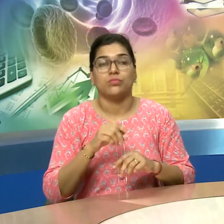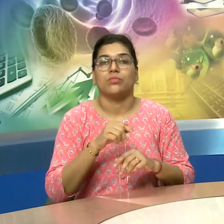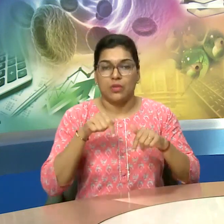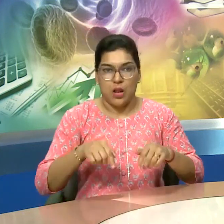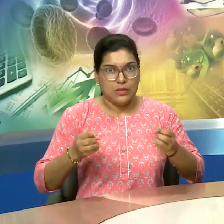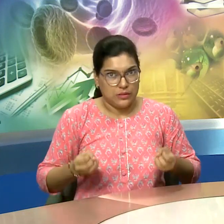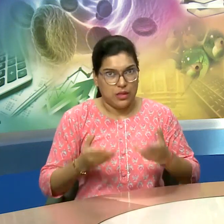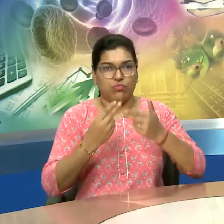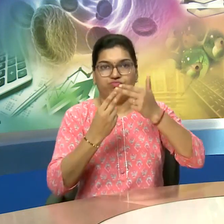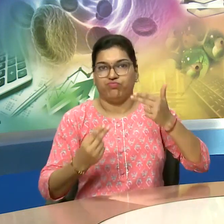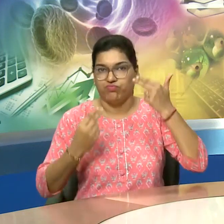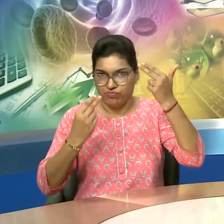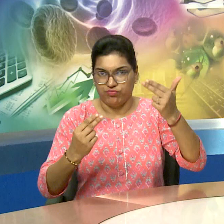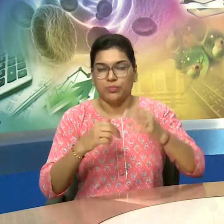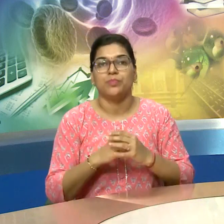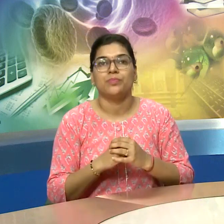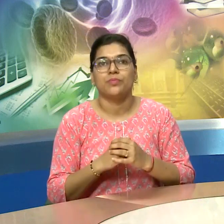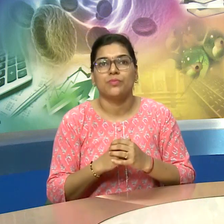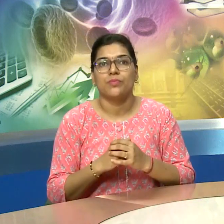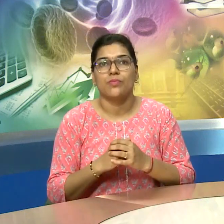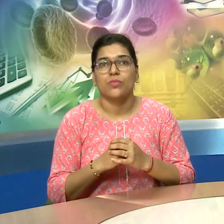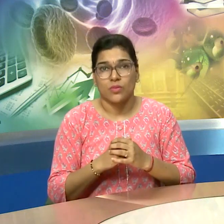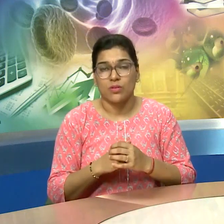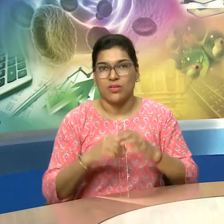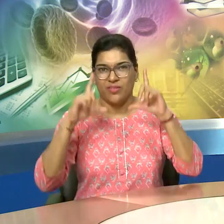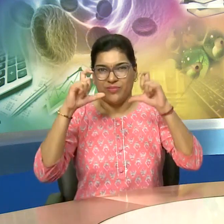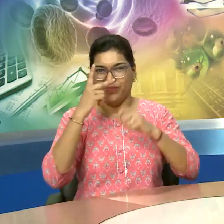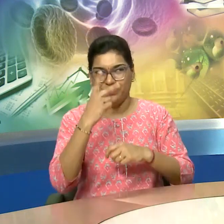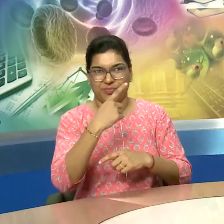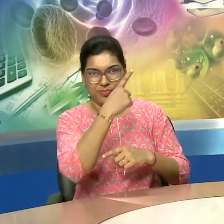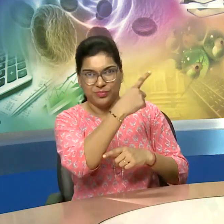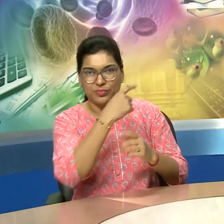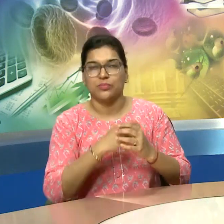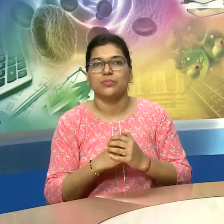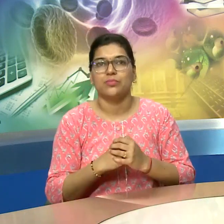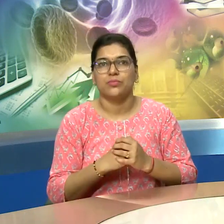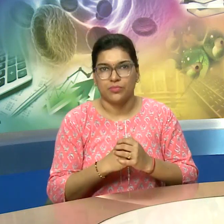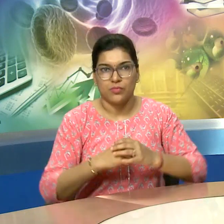We have covered the difficult words from the lesson. Now, we will begin our lesson.